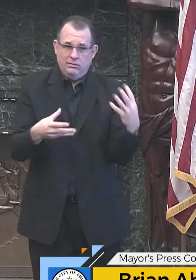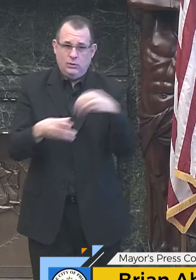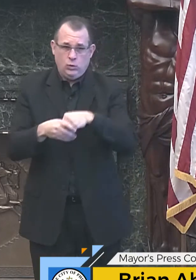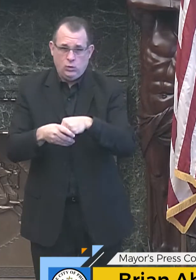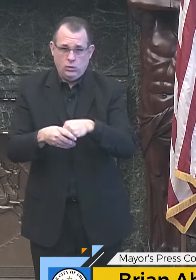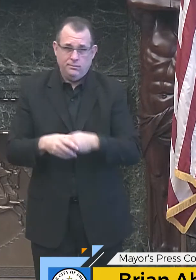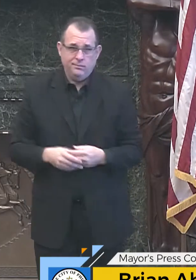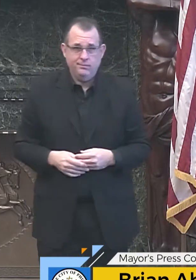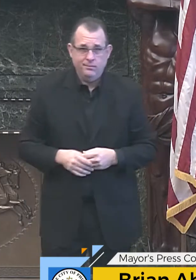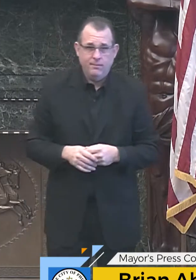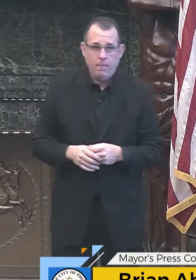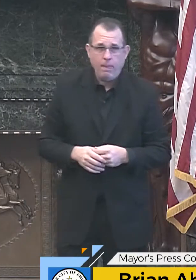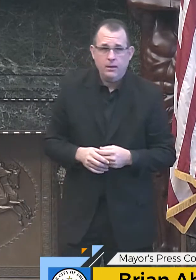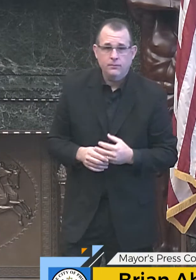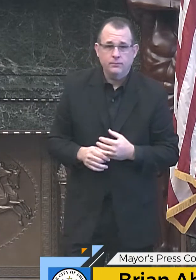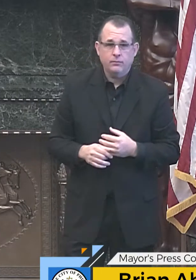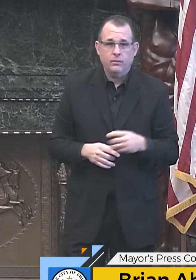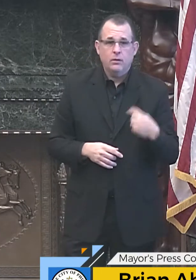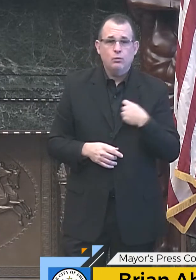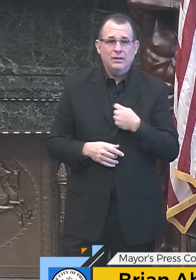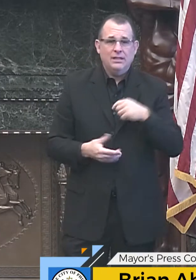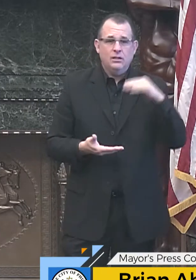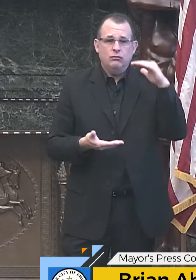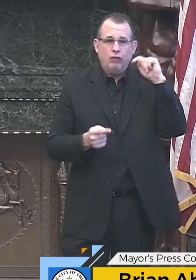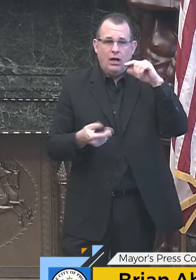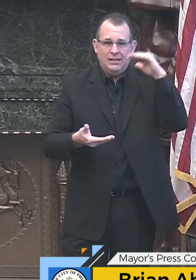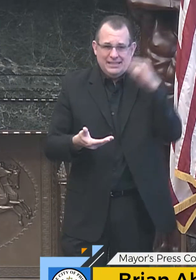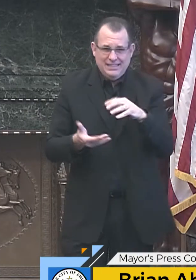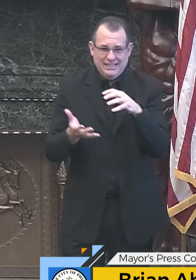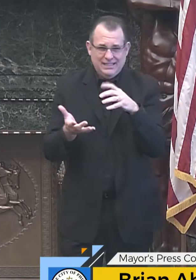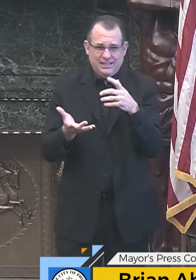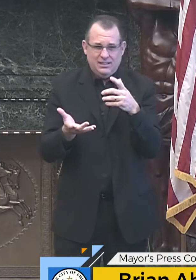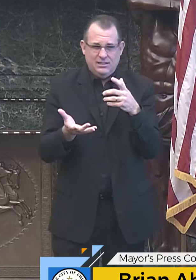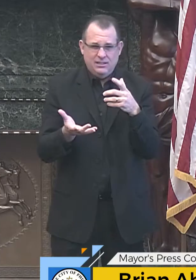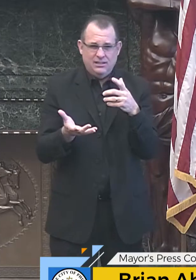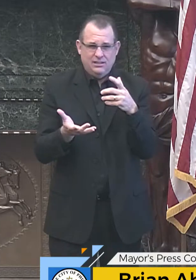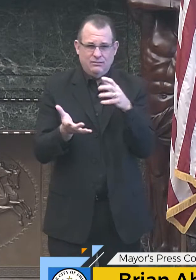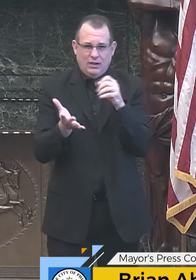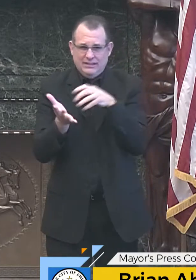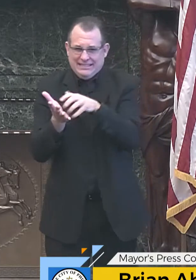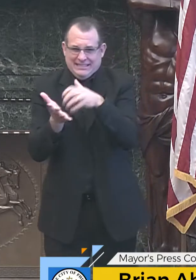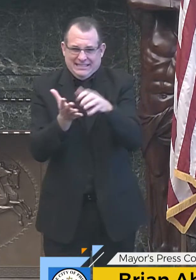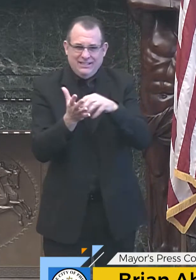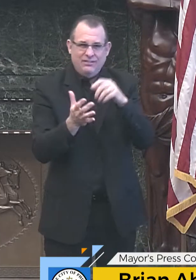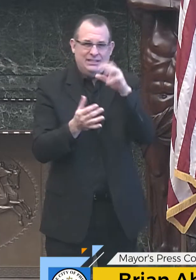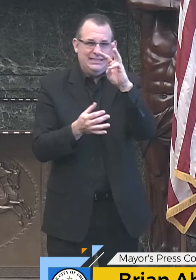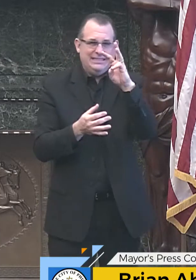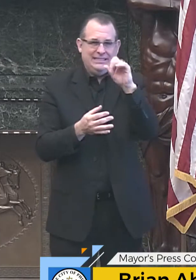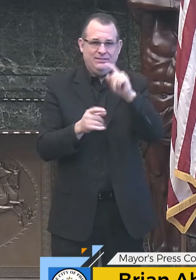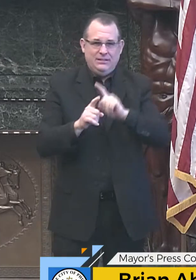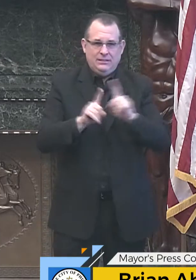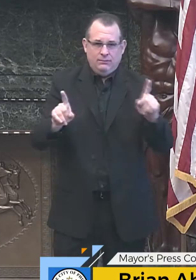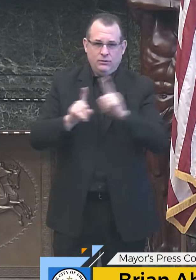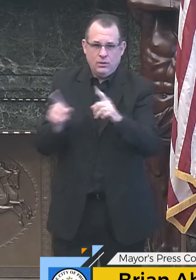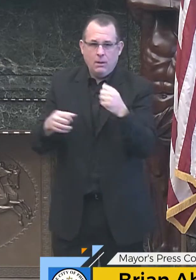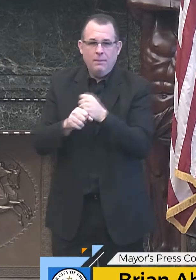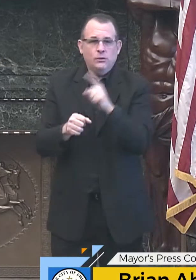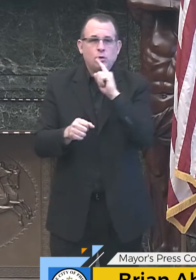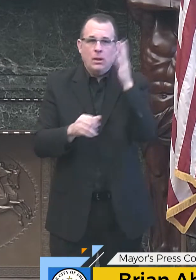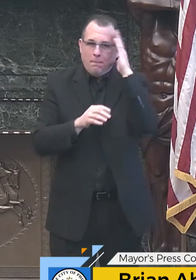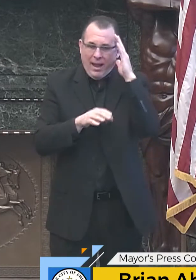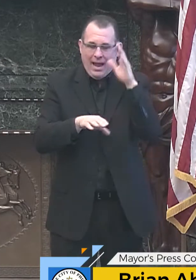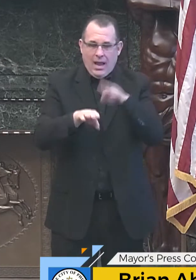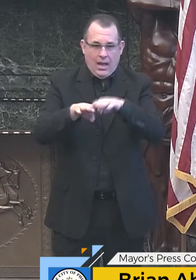odds. We're reducing density to establish 6-foot distancing between beds and are moving to grab-and-go meals rather than congregate